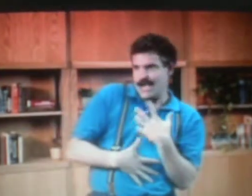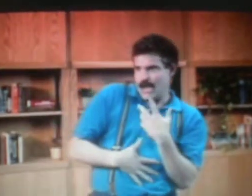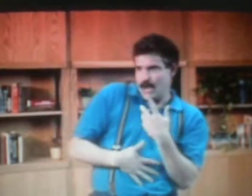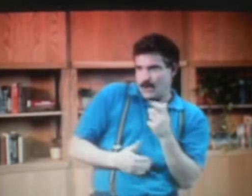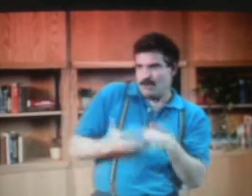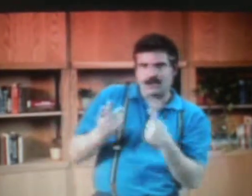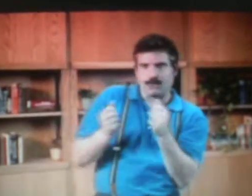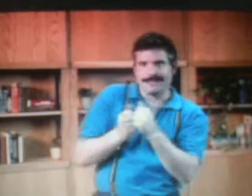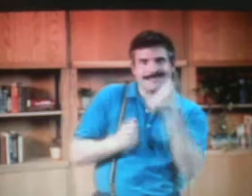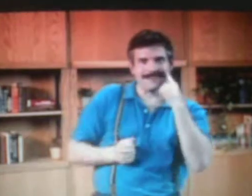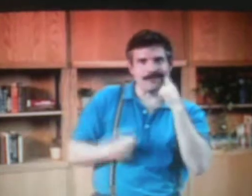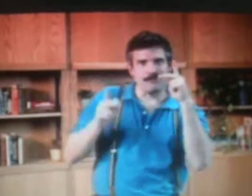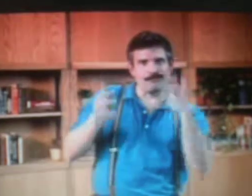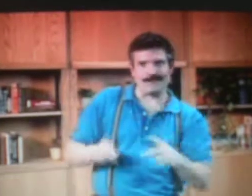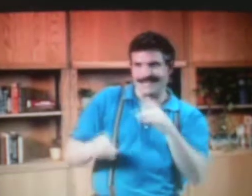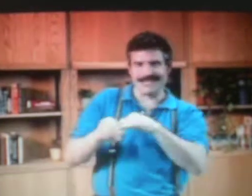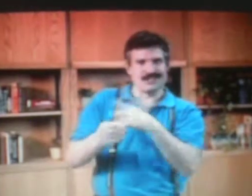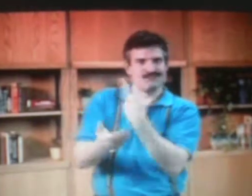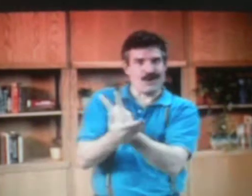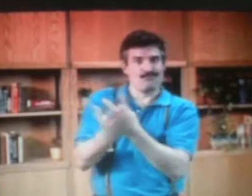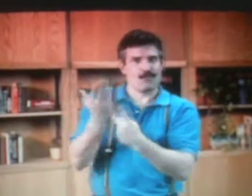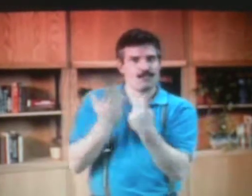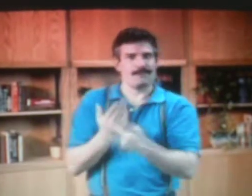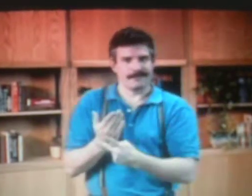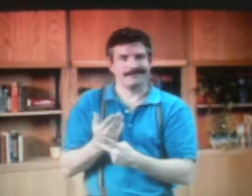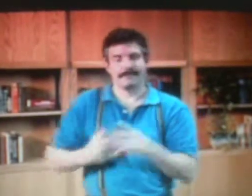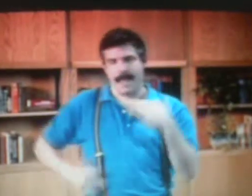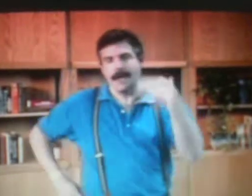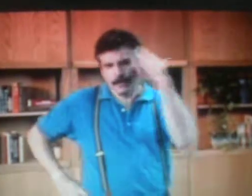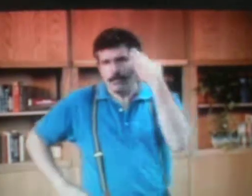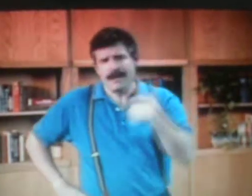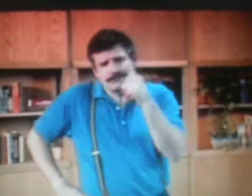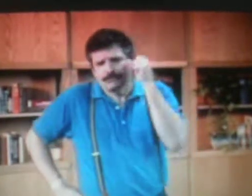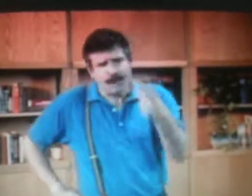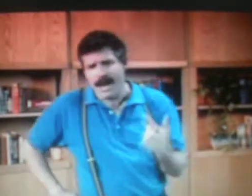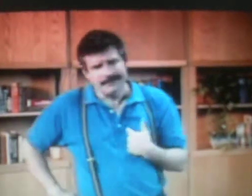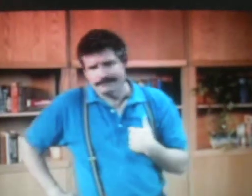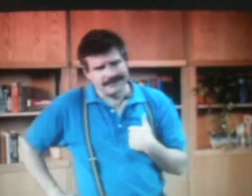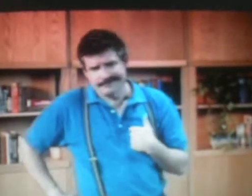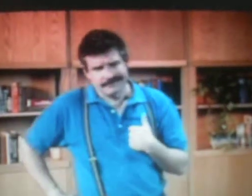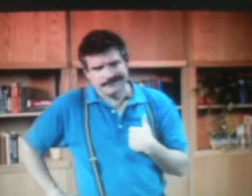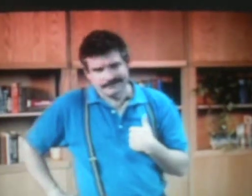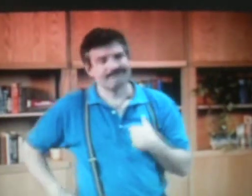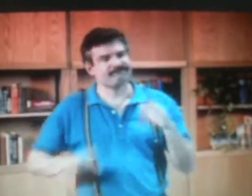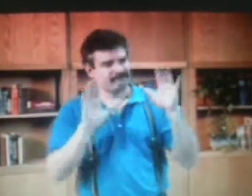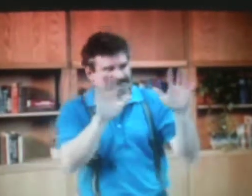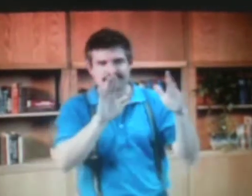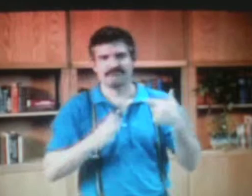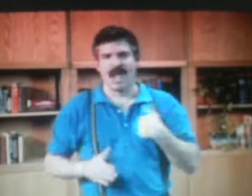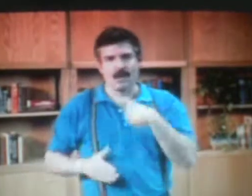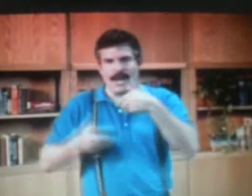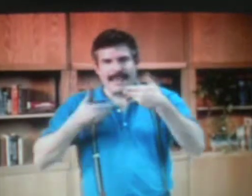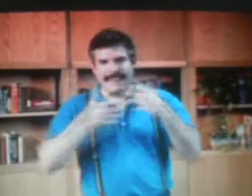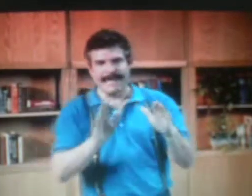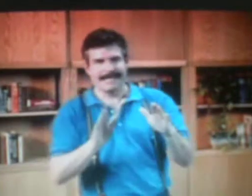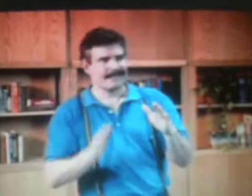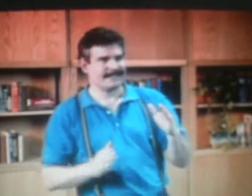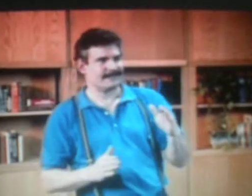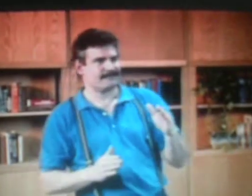The first year, people were strange. They didn't know how to accept to communicate with someone who's deaf in the